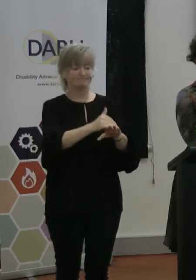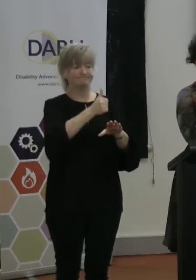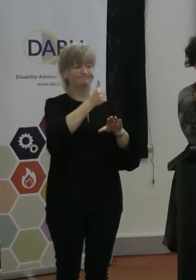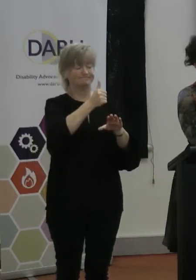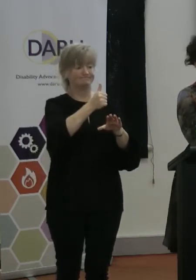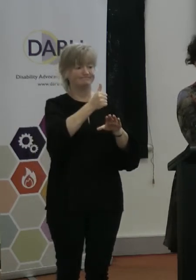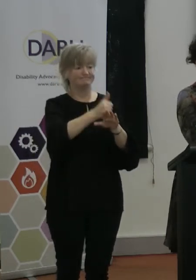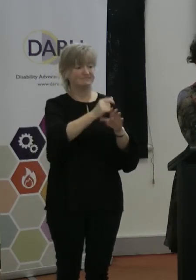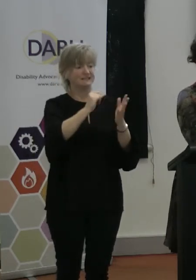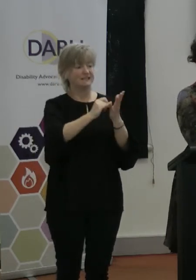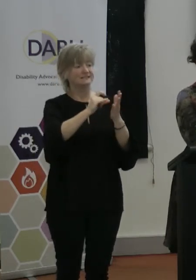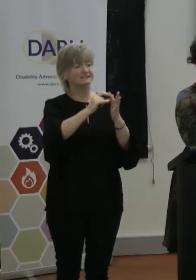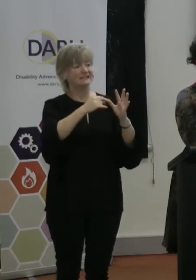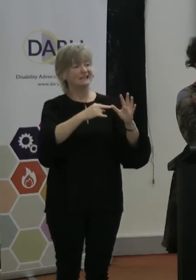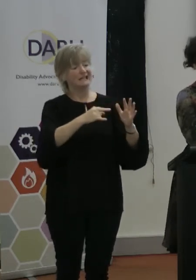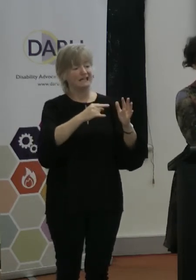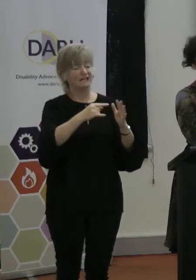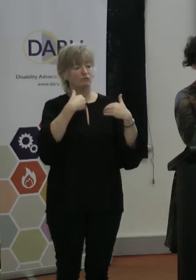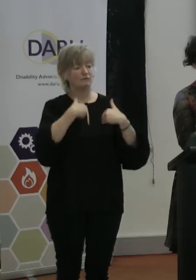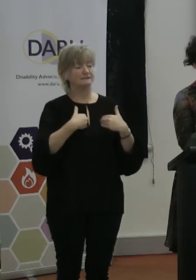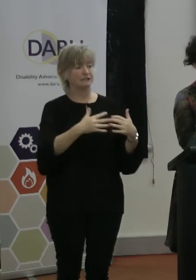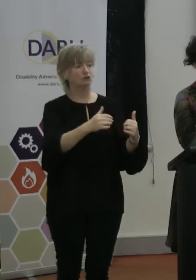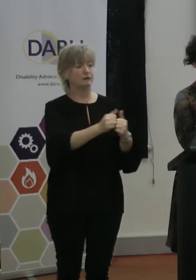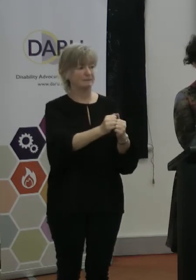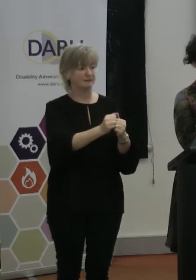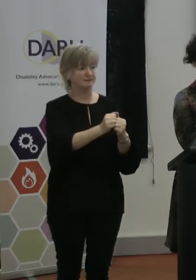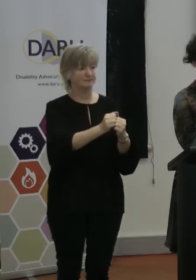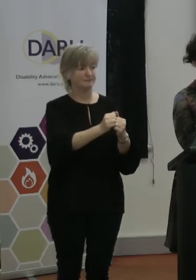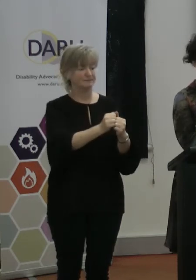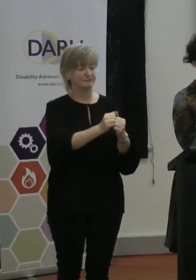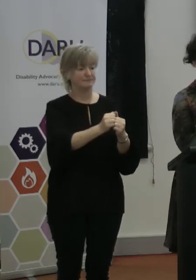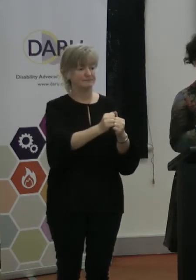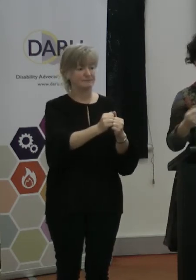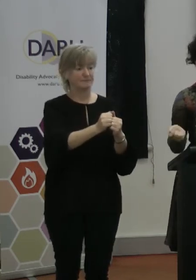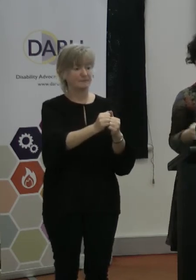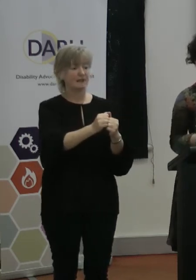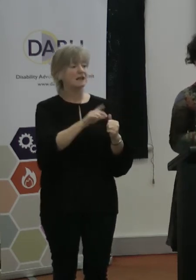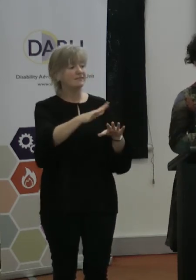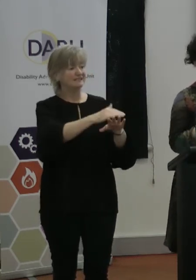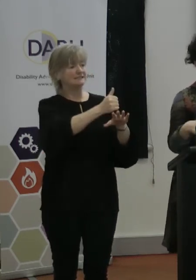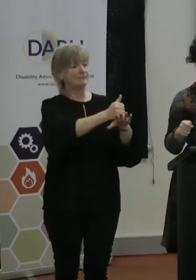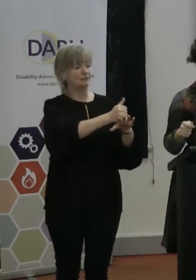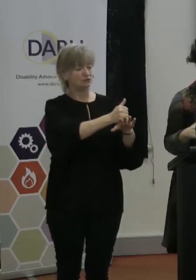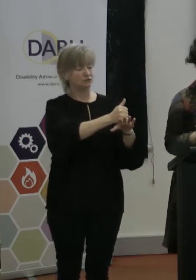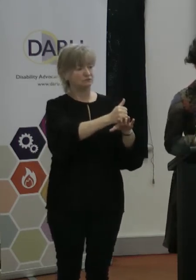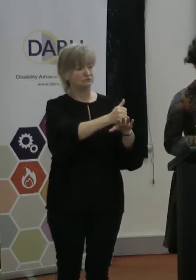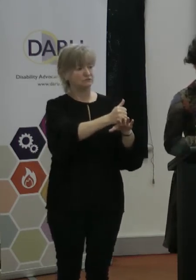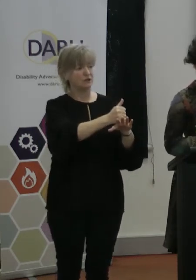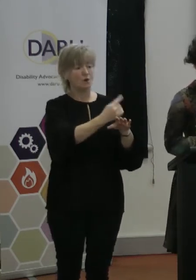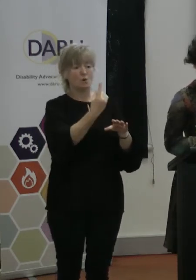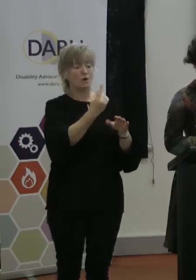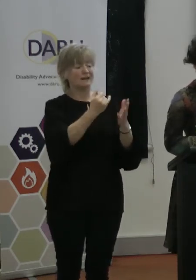the SDA residency agreement. So the establishing is only for the SDA residency agreement. If it's a tenancy, they both need to